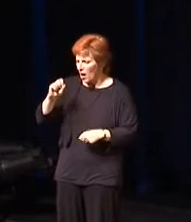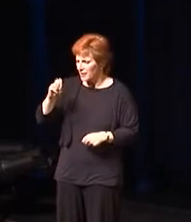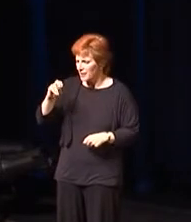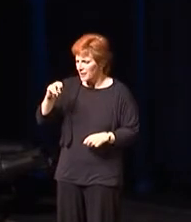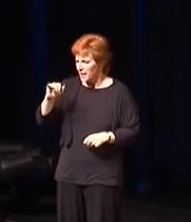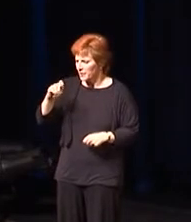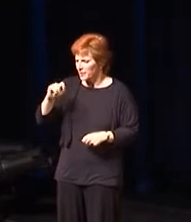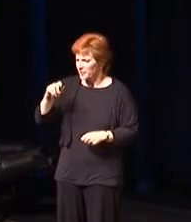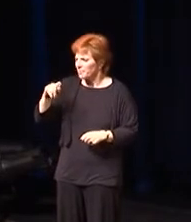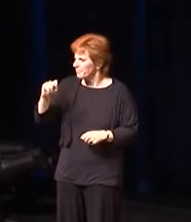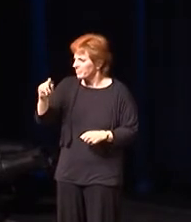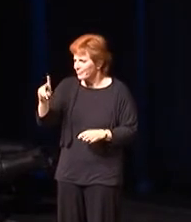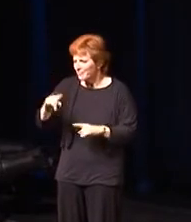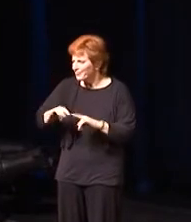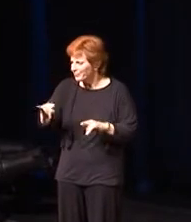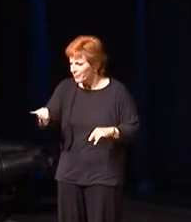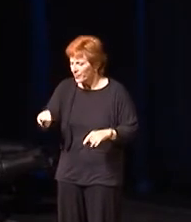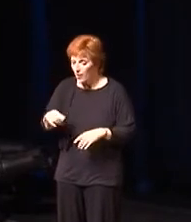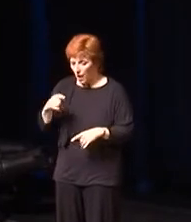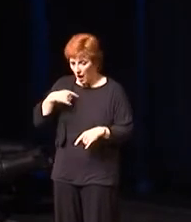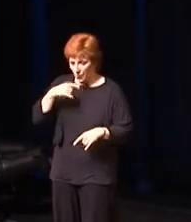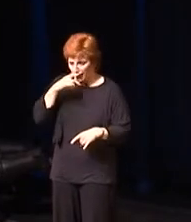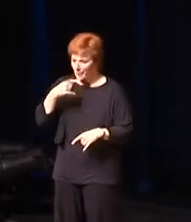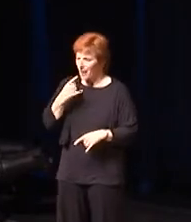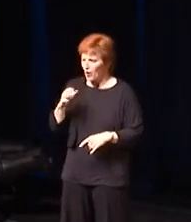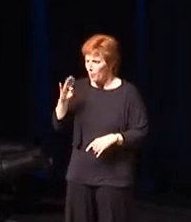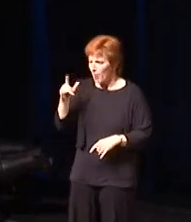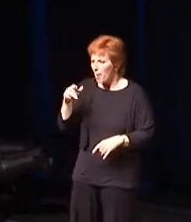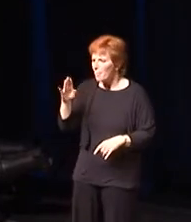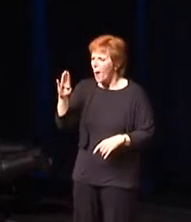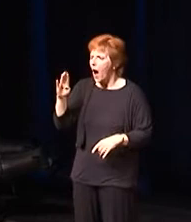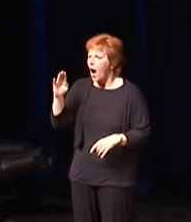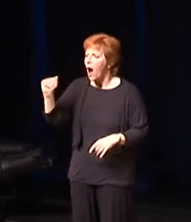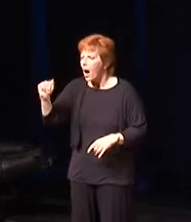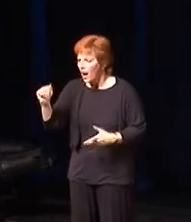know, when I was a little kid and I would say, like, ball, I'd go, bah,